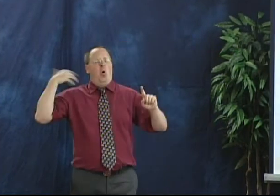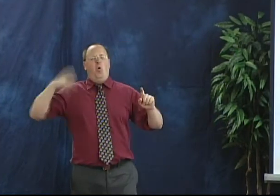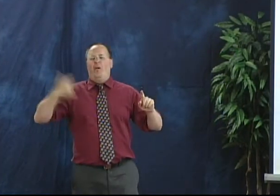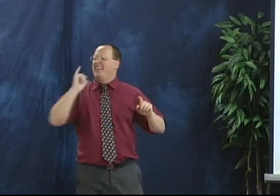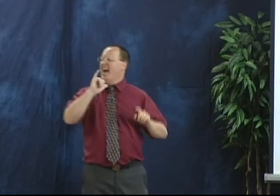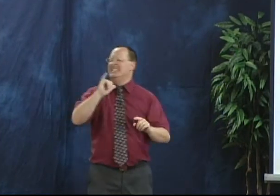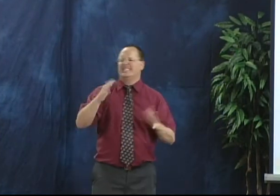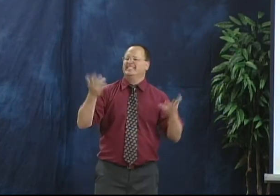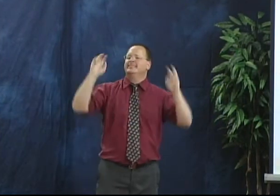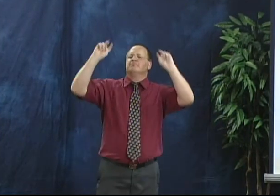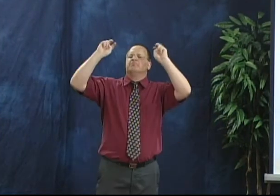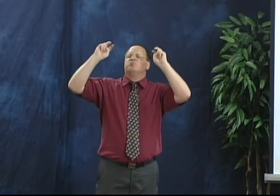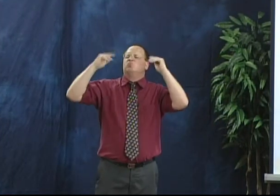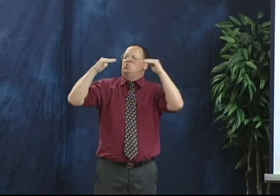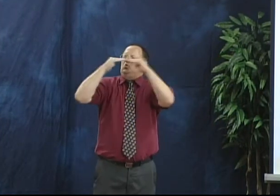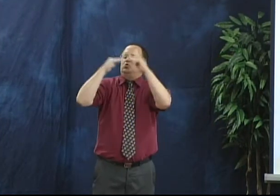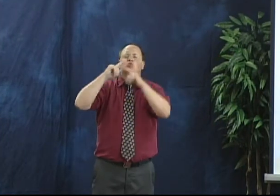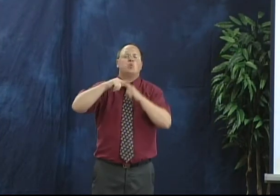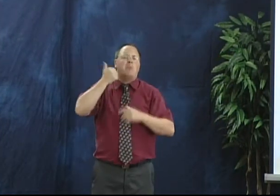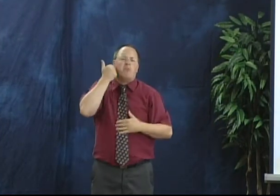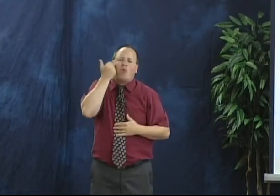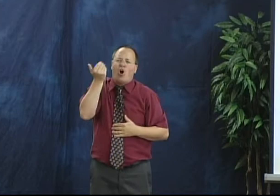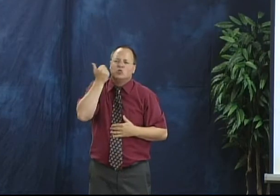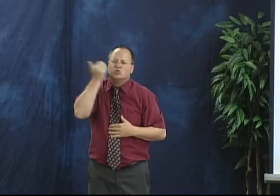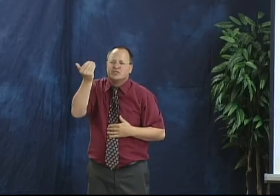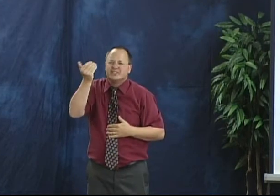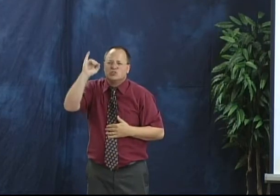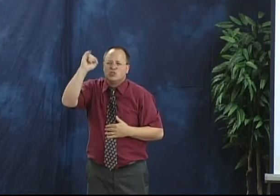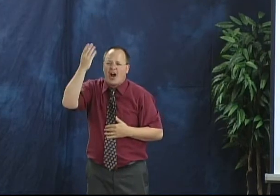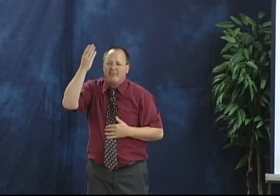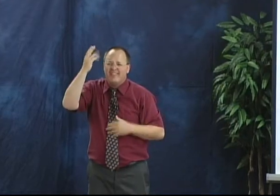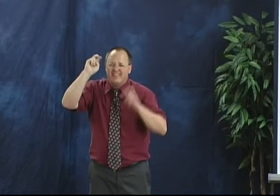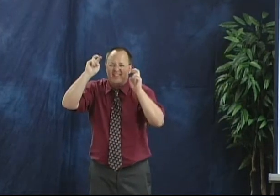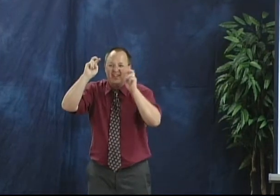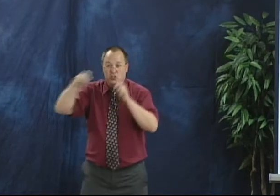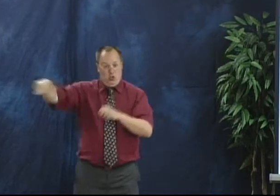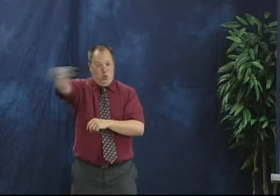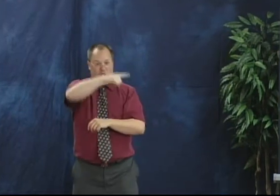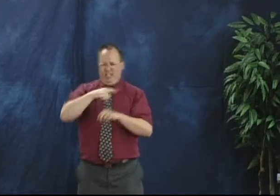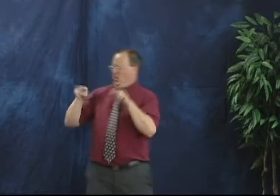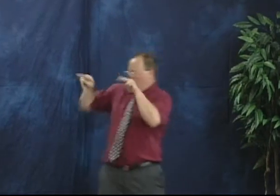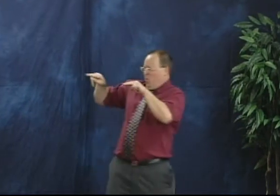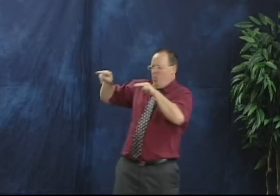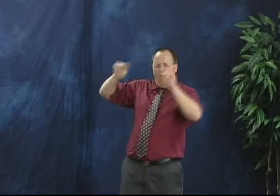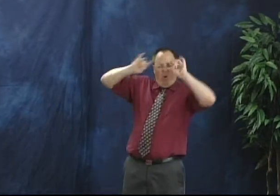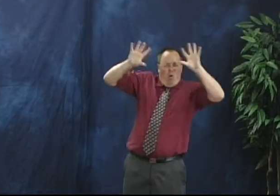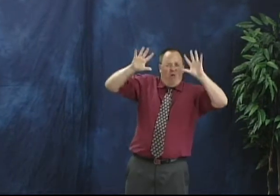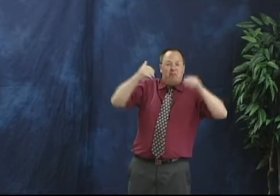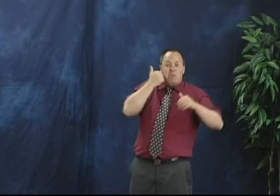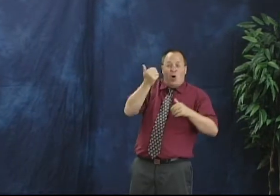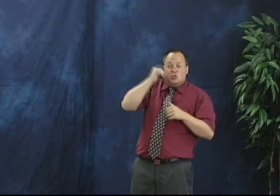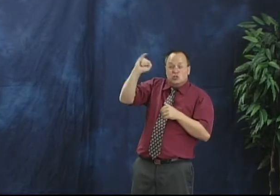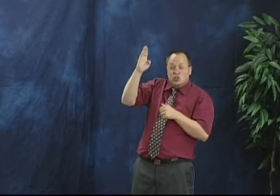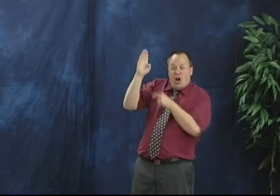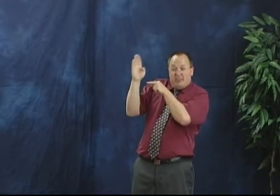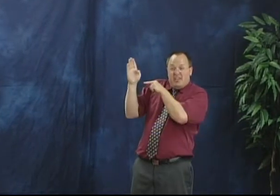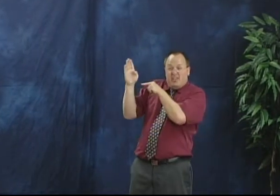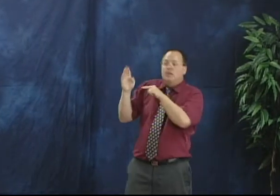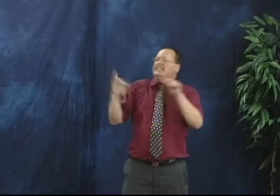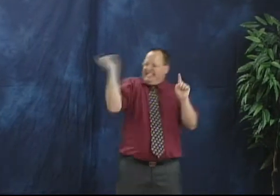tax collectors. They were akin to prostitutes in that they were looked down upon by all